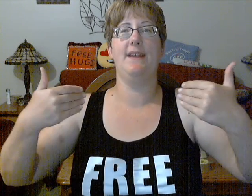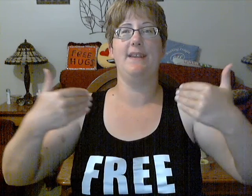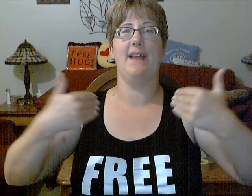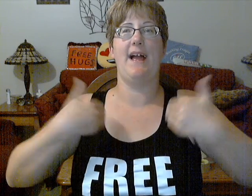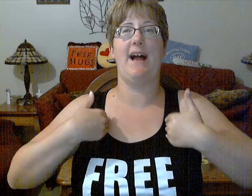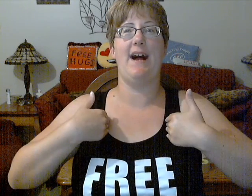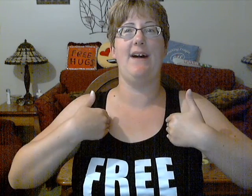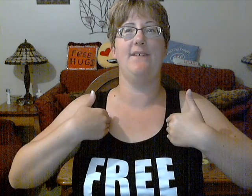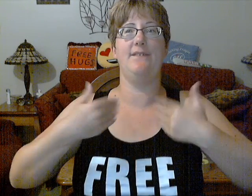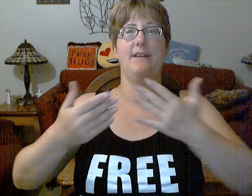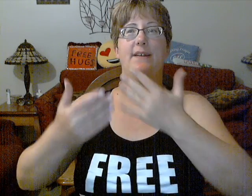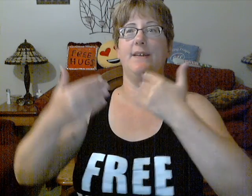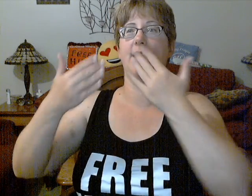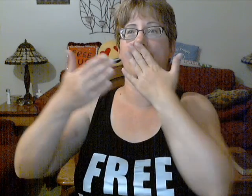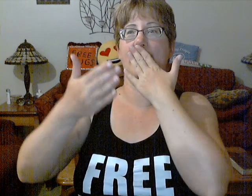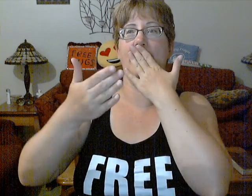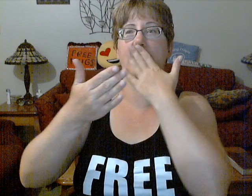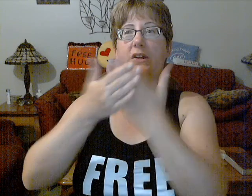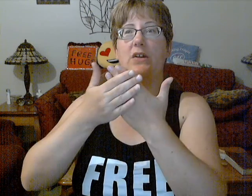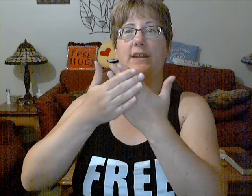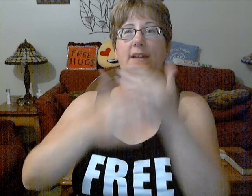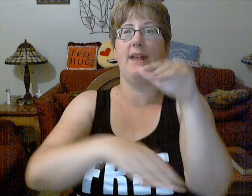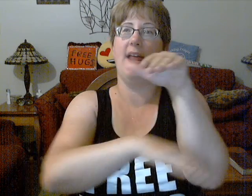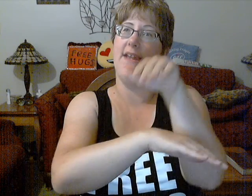Have a good night.